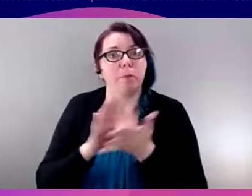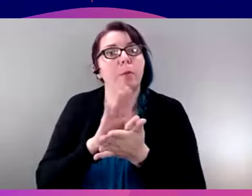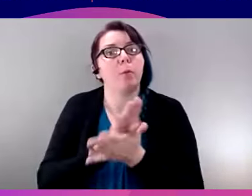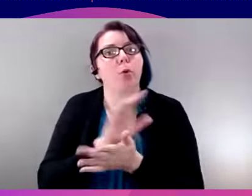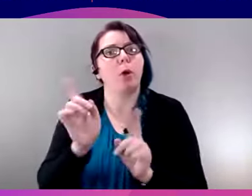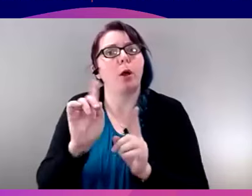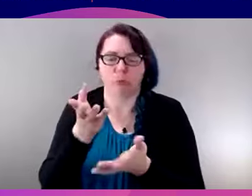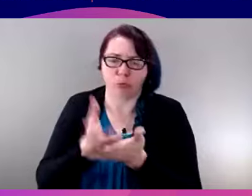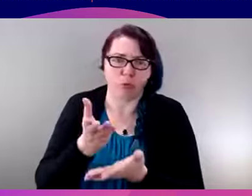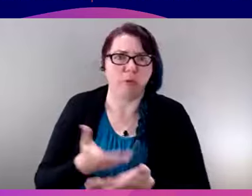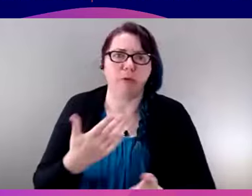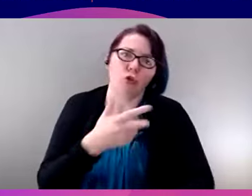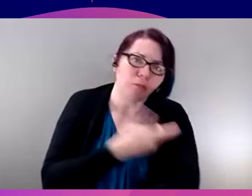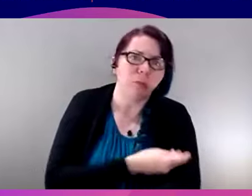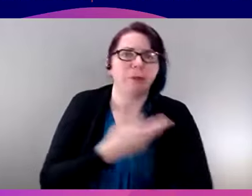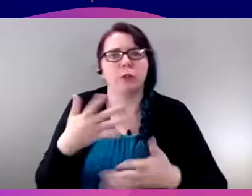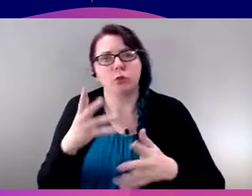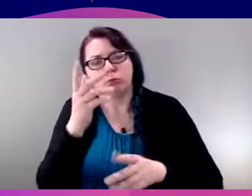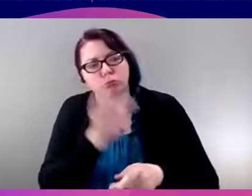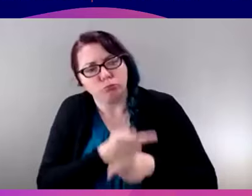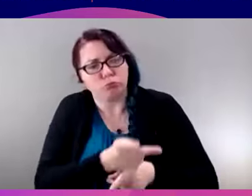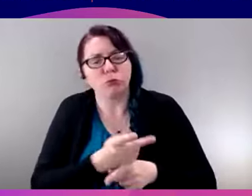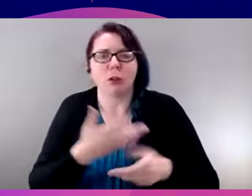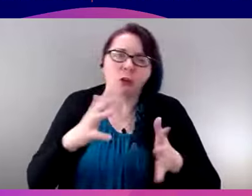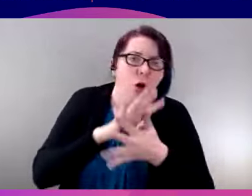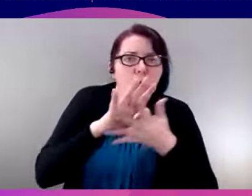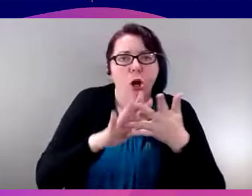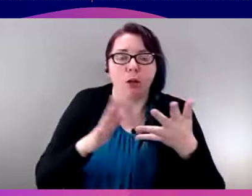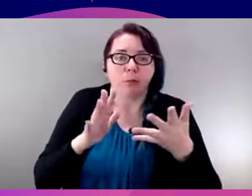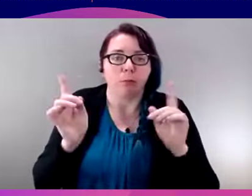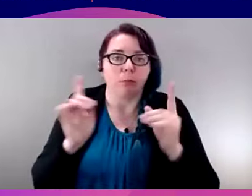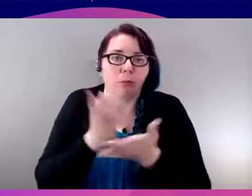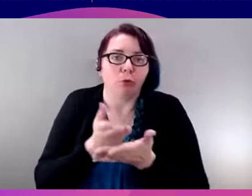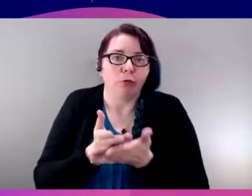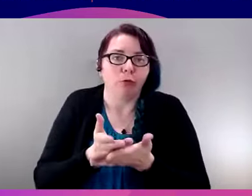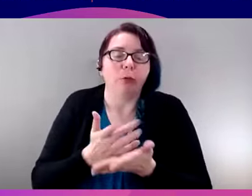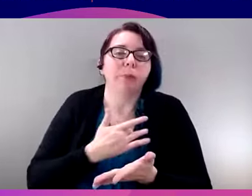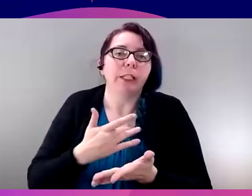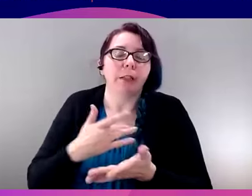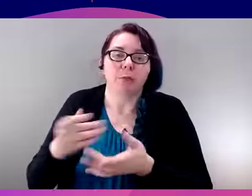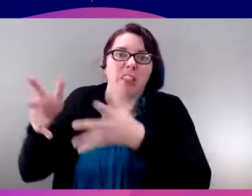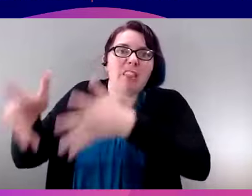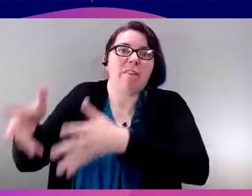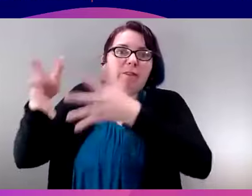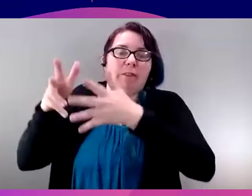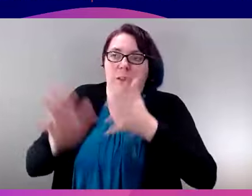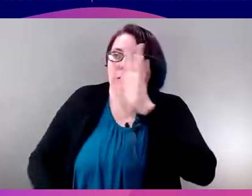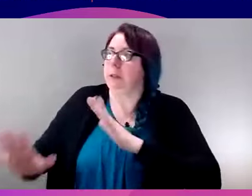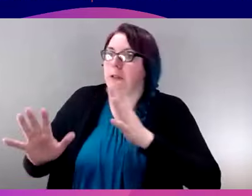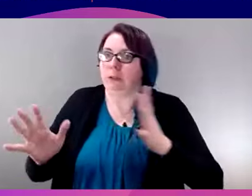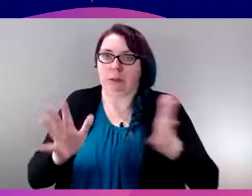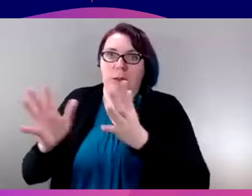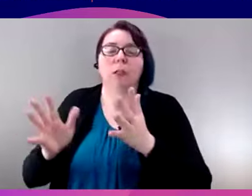to date on vaccines or whatever the case may be. It's really fantastic when there are